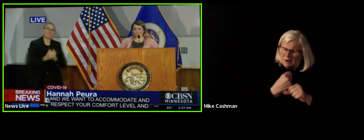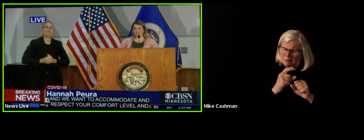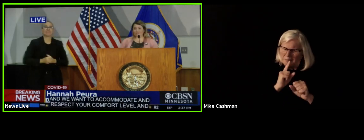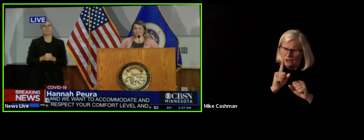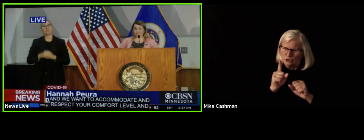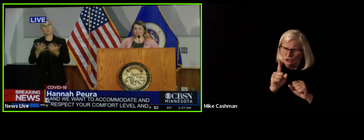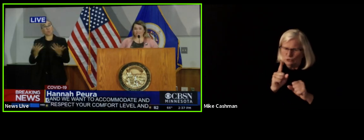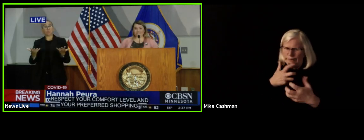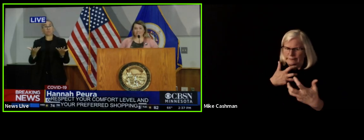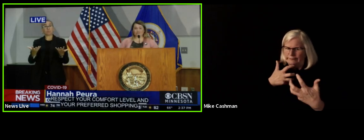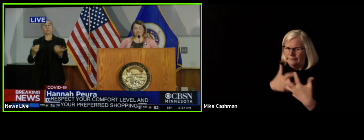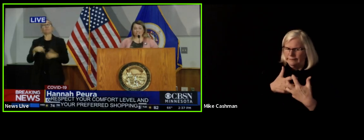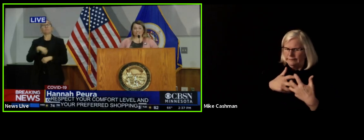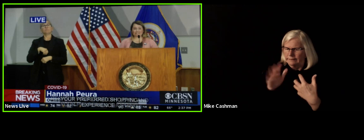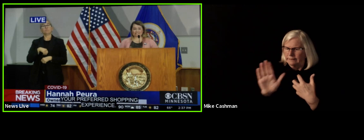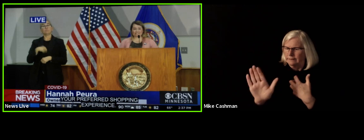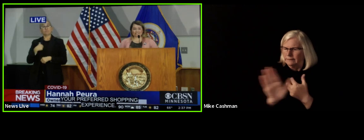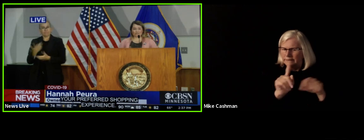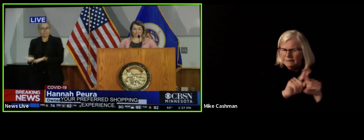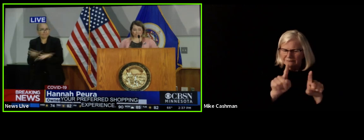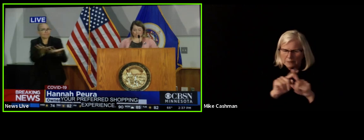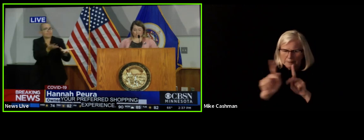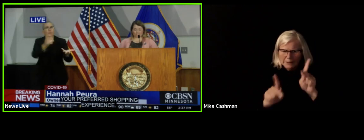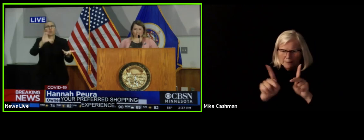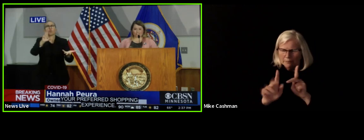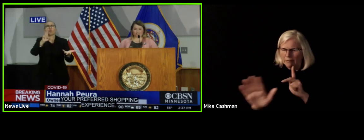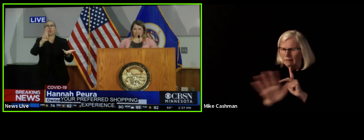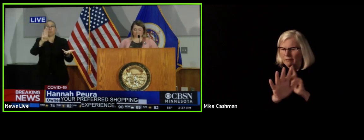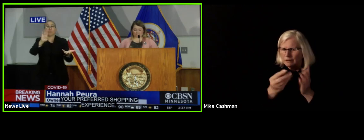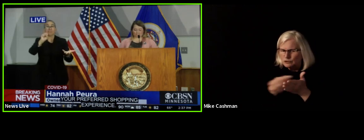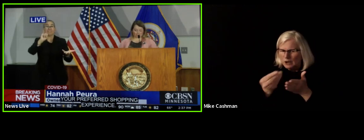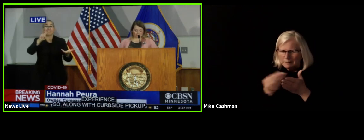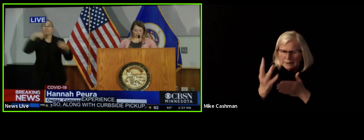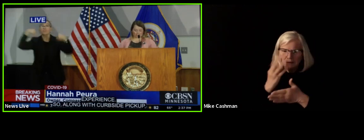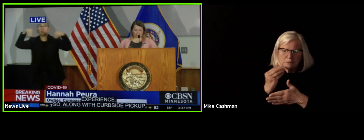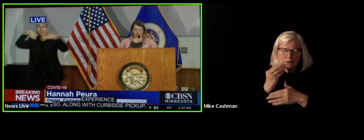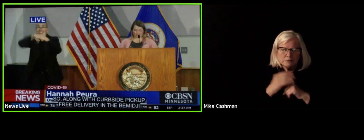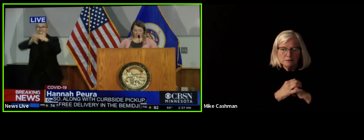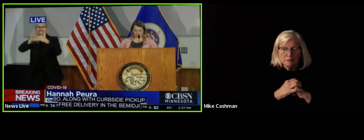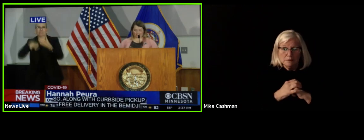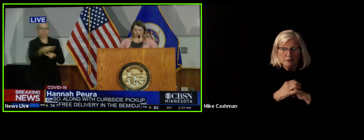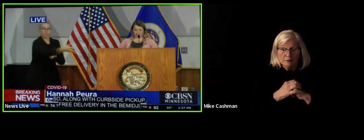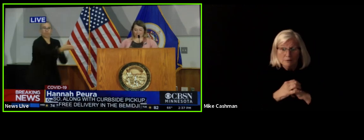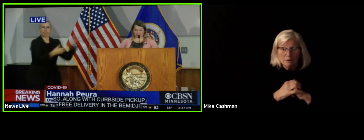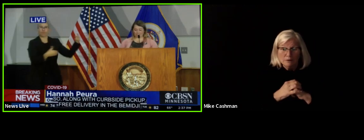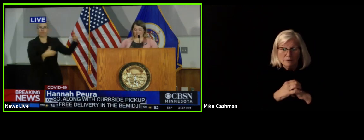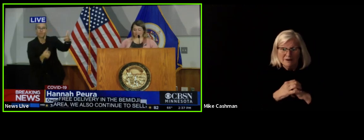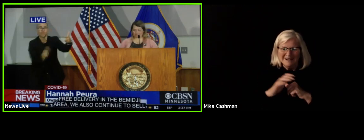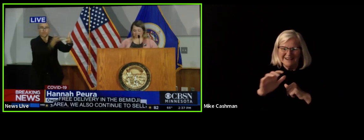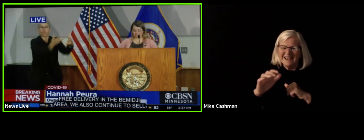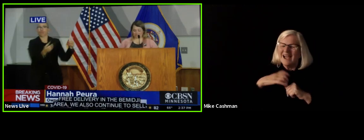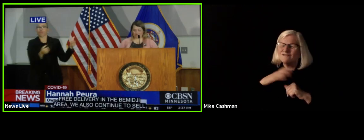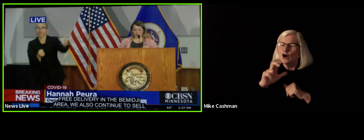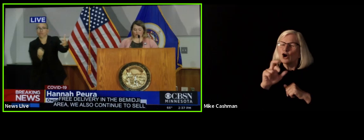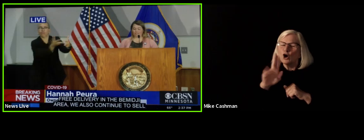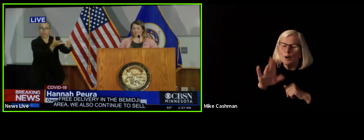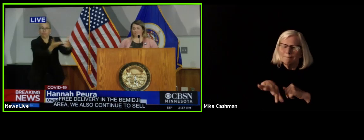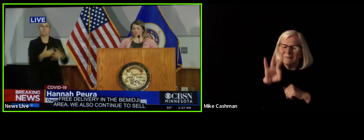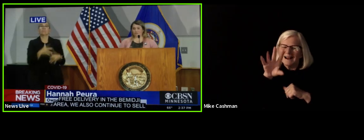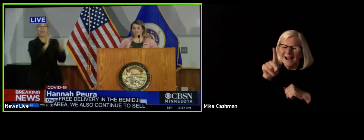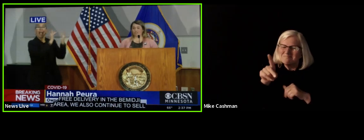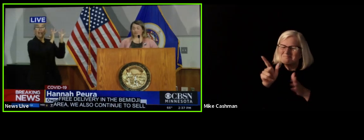pickup, free delivery in the Bemidji area, we also continued to sell our products online to meet our customers where